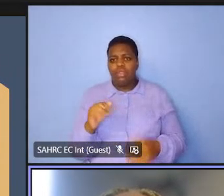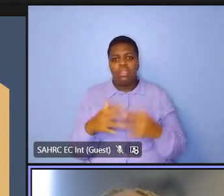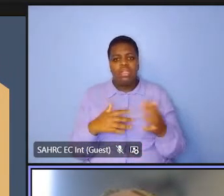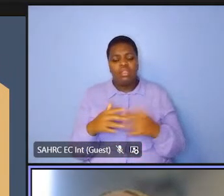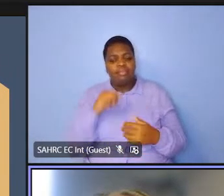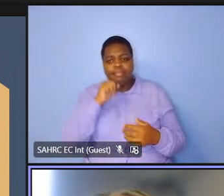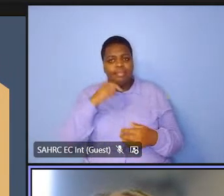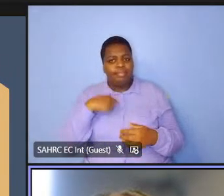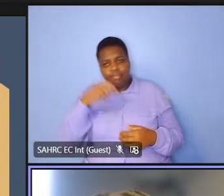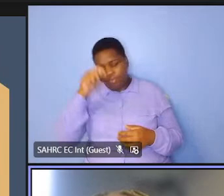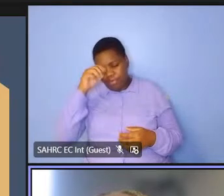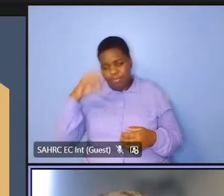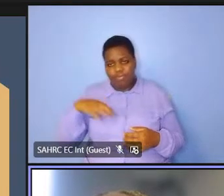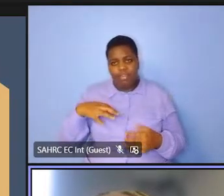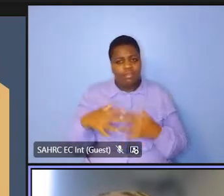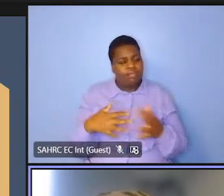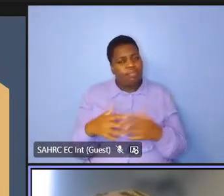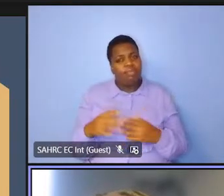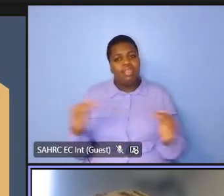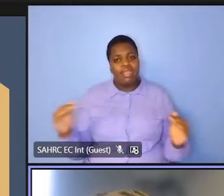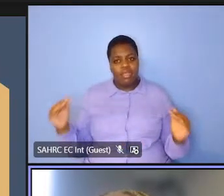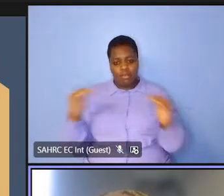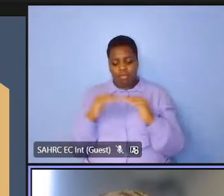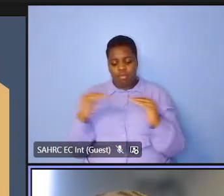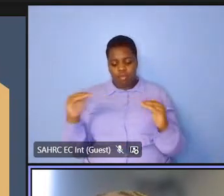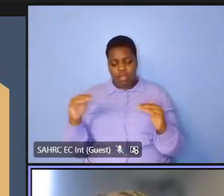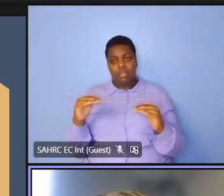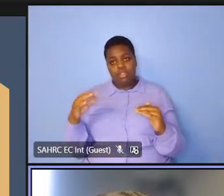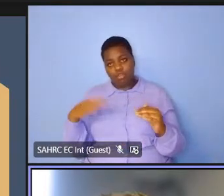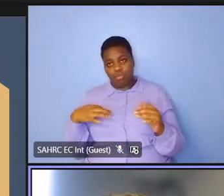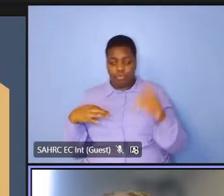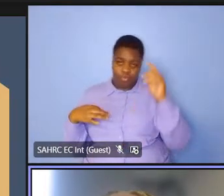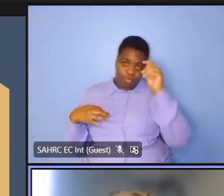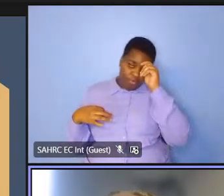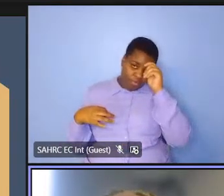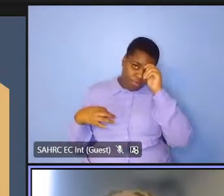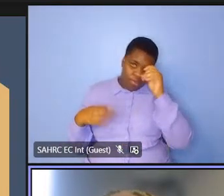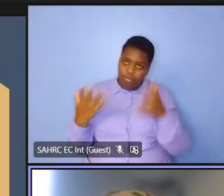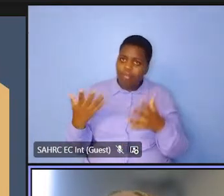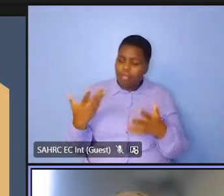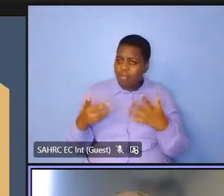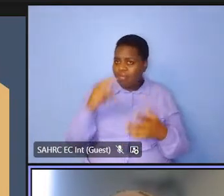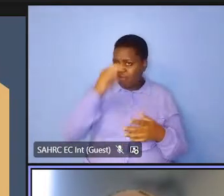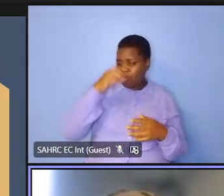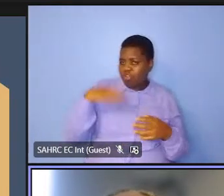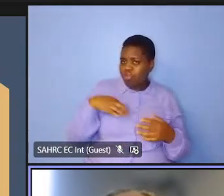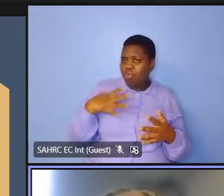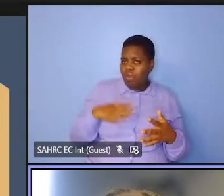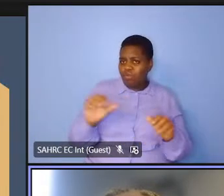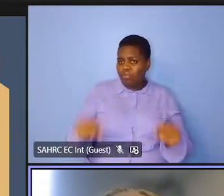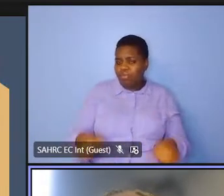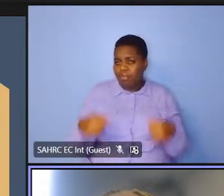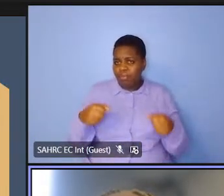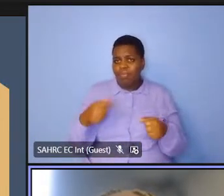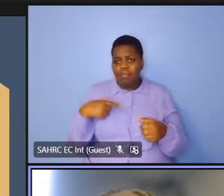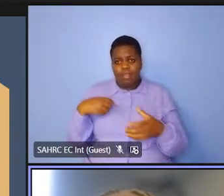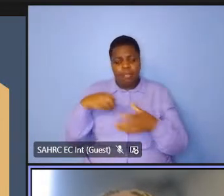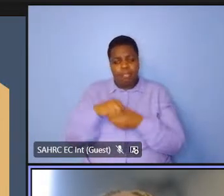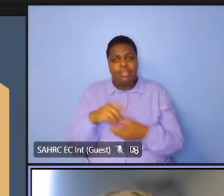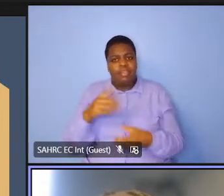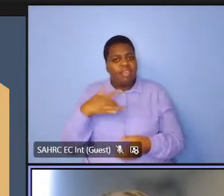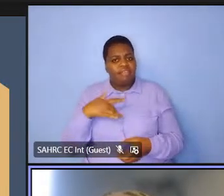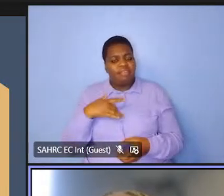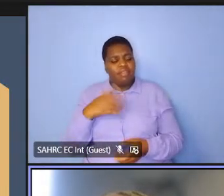identity. Equally, a cisgendered female learner may want to wear pants as part of their expression and how they